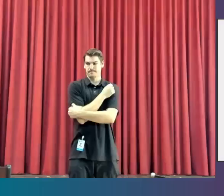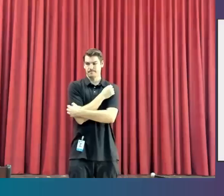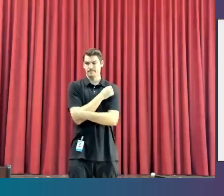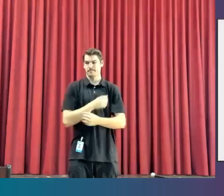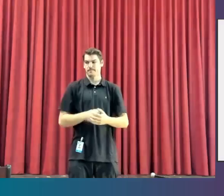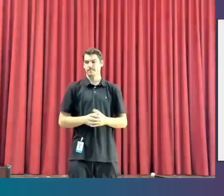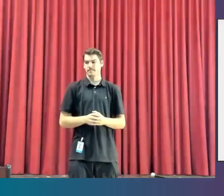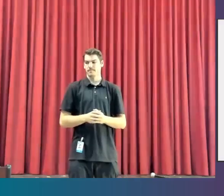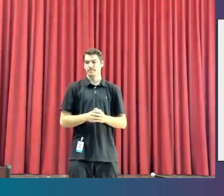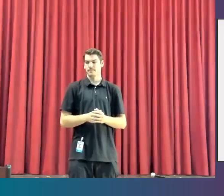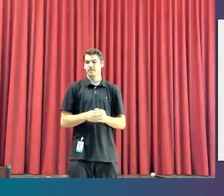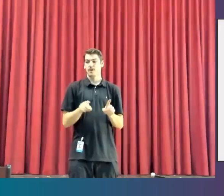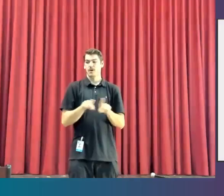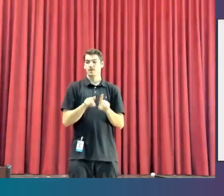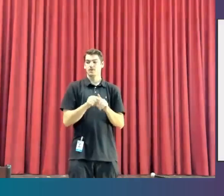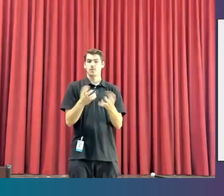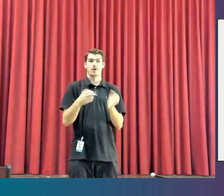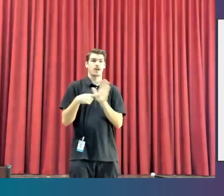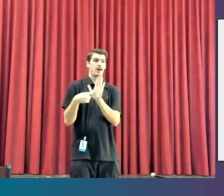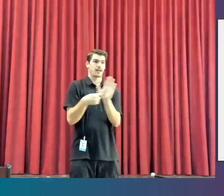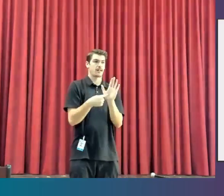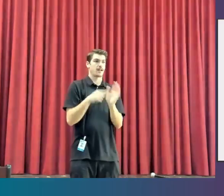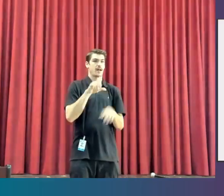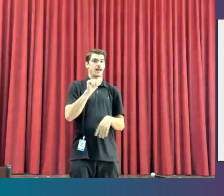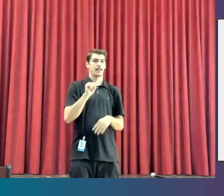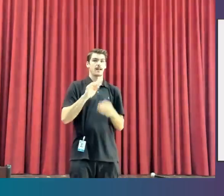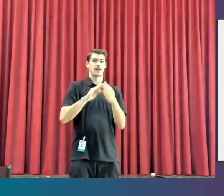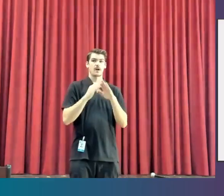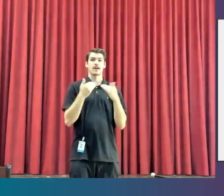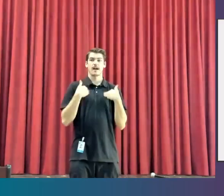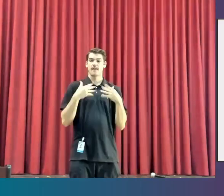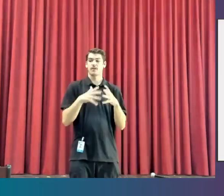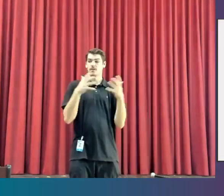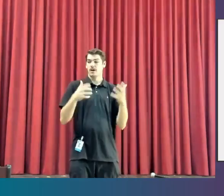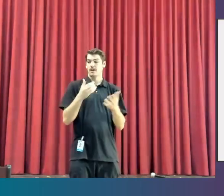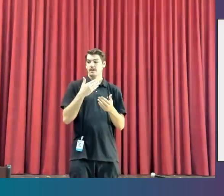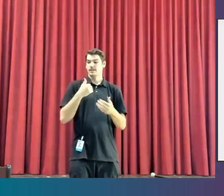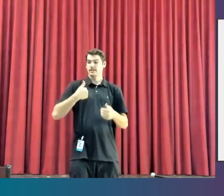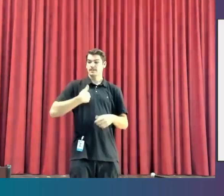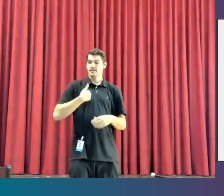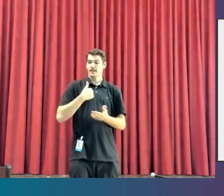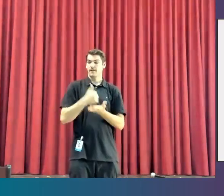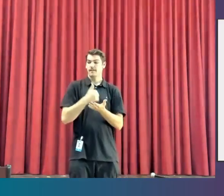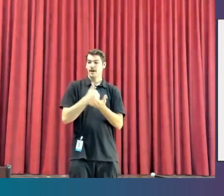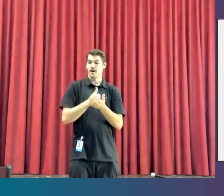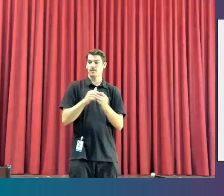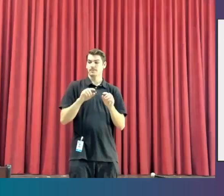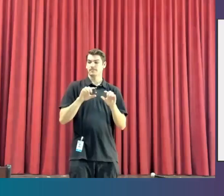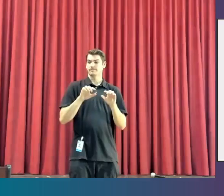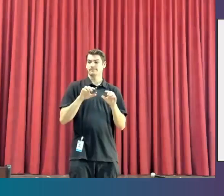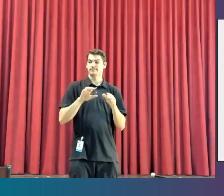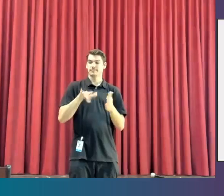I also want to highlight LA County has some great self-help centers with eviction resources and step-by-step